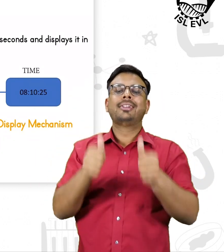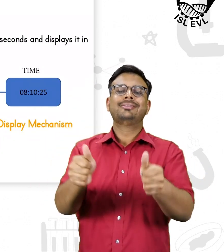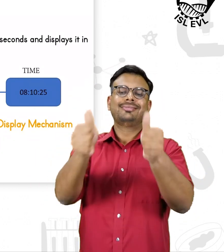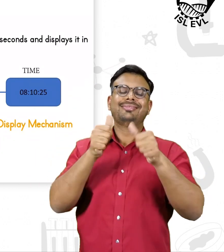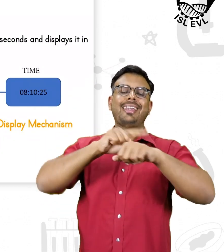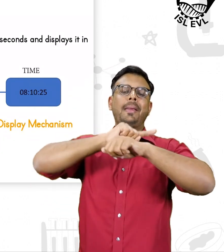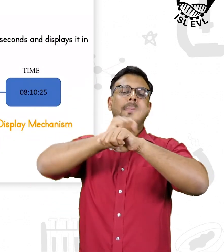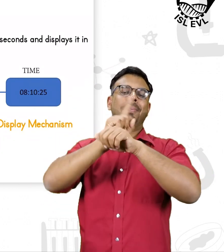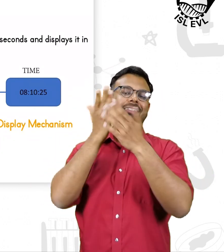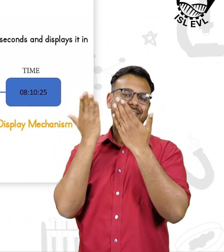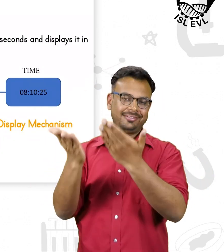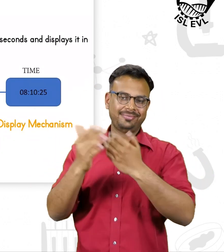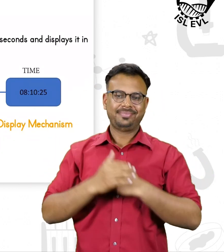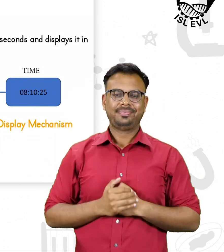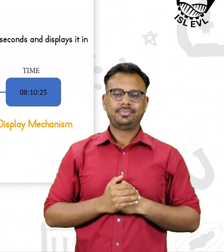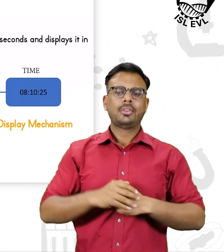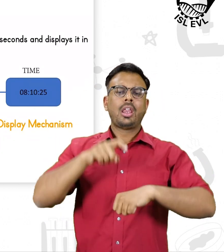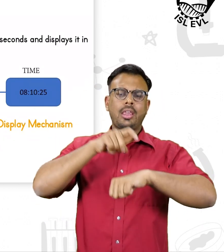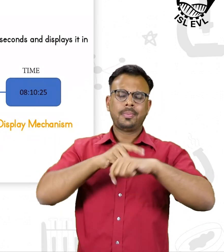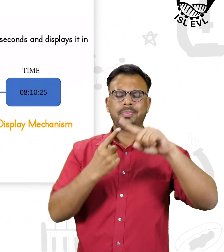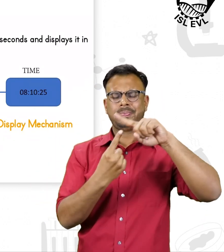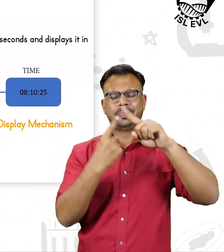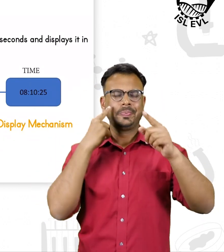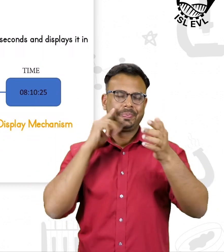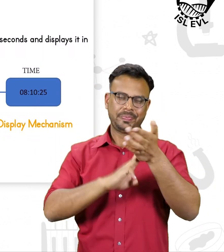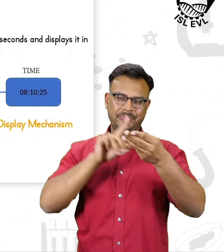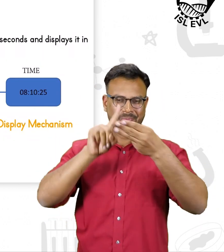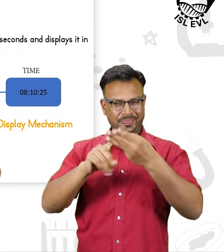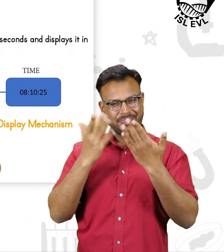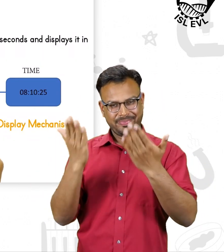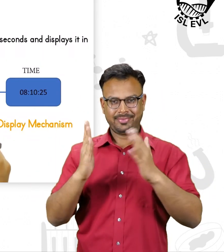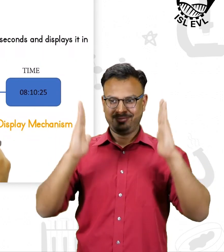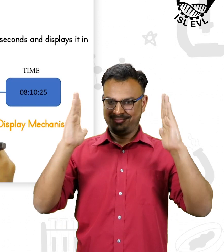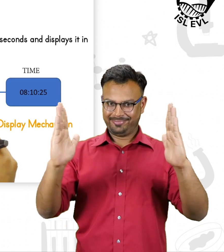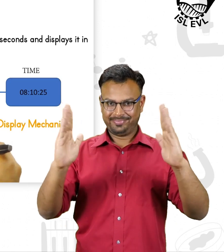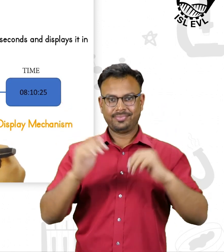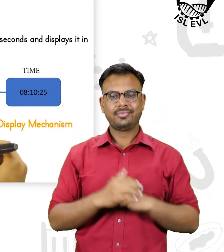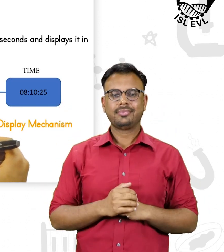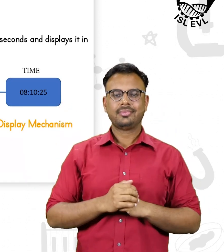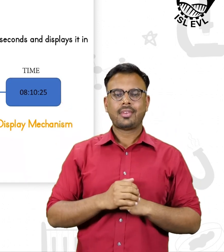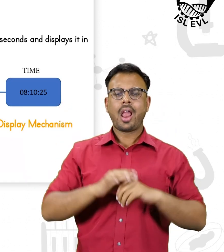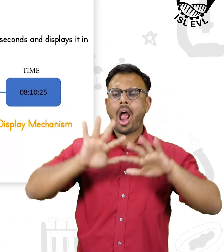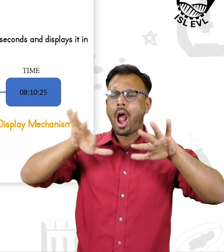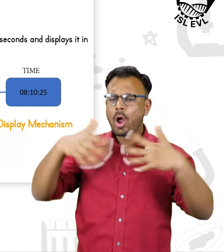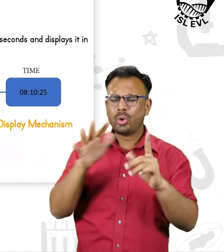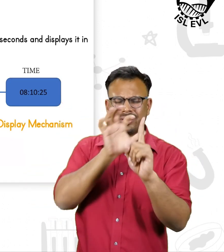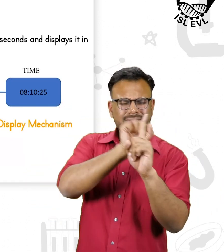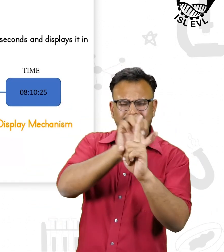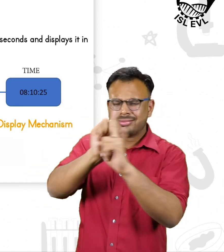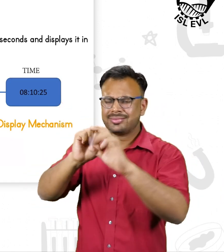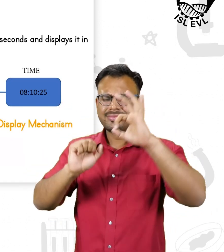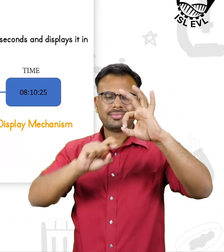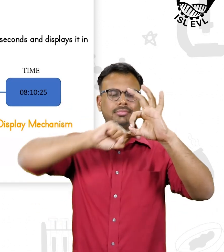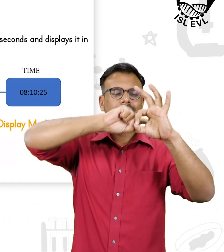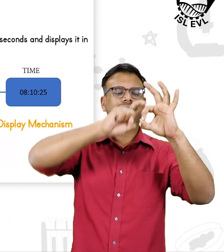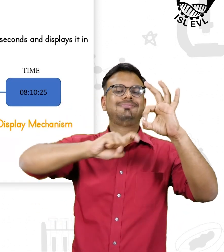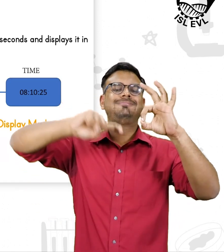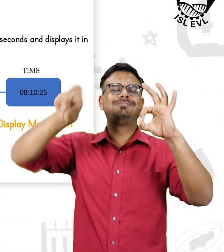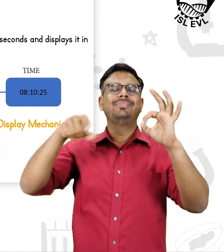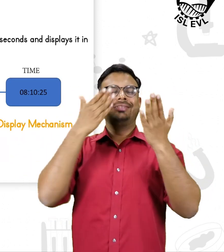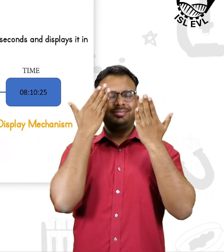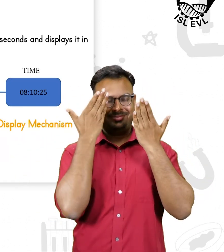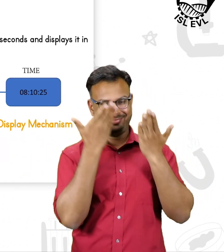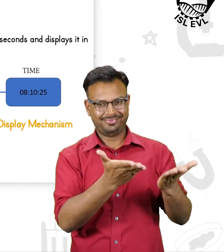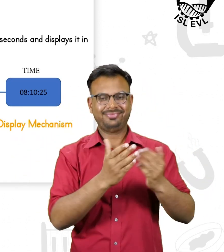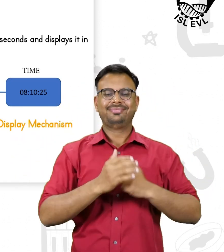physical phenomena, time period, which we can feel, but it actually measures its inverse phenomena, frequency.